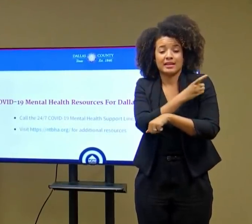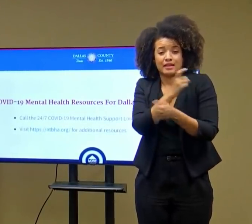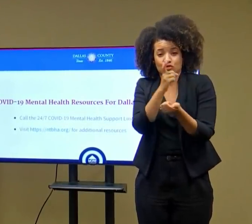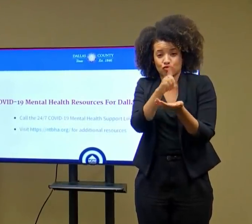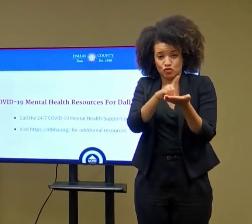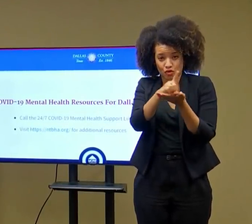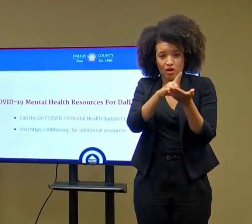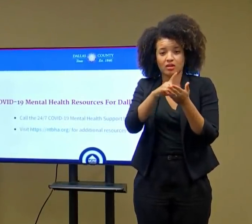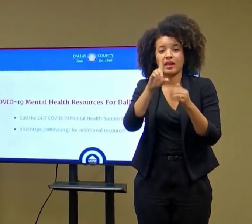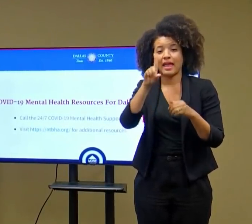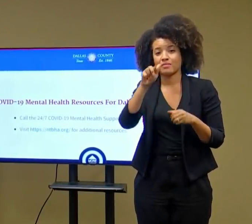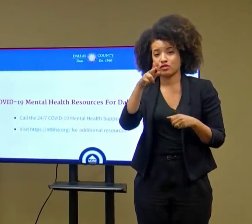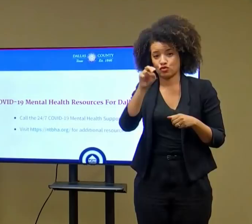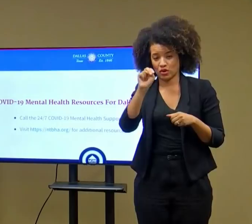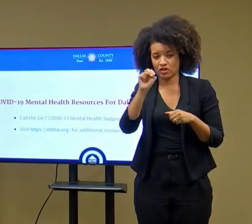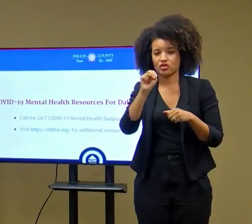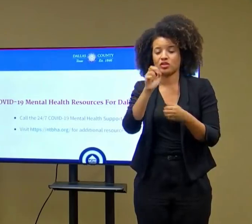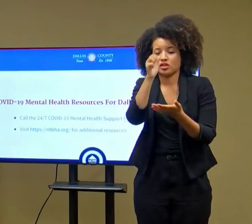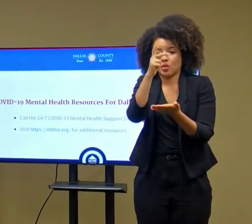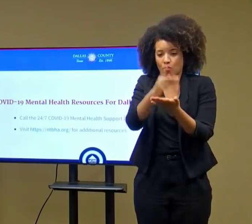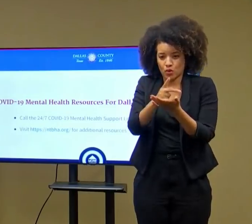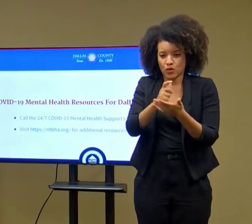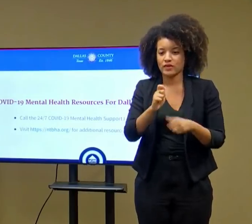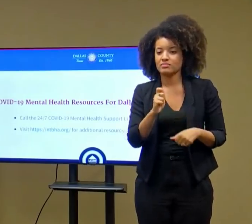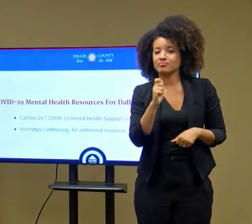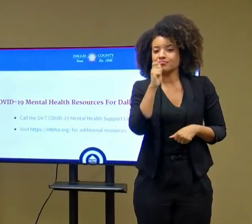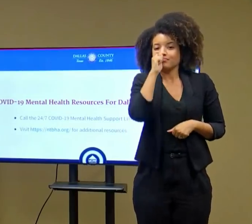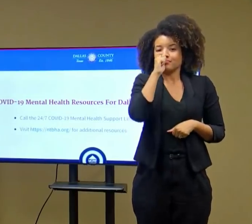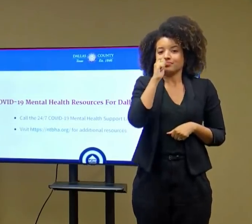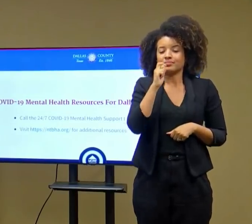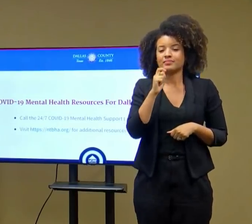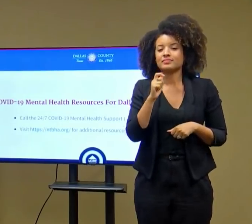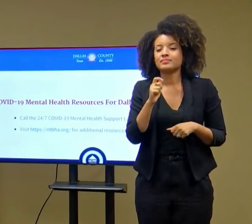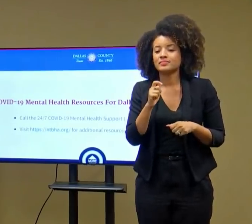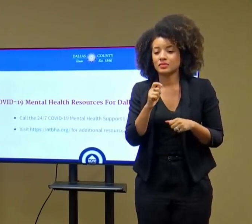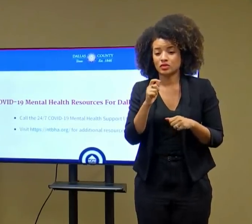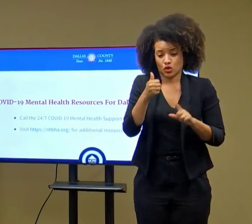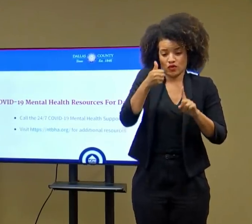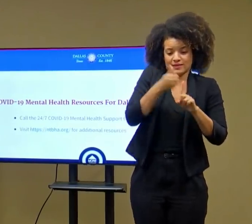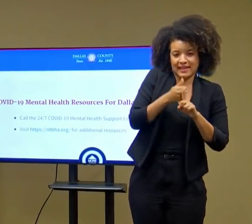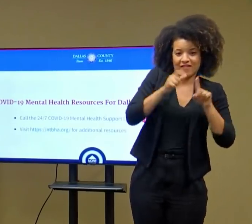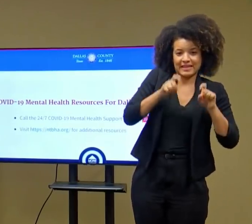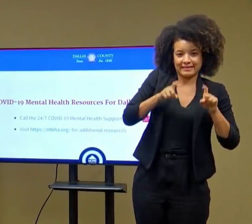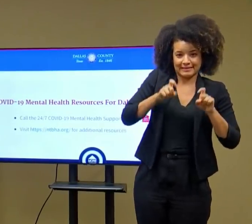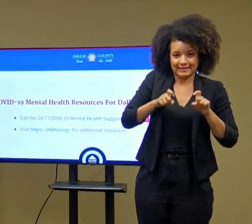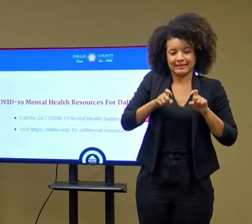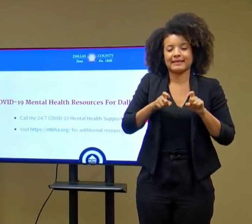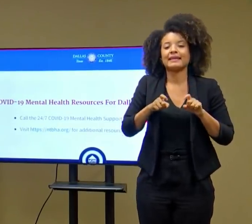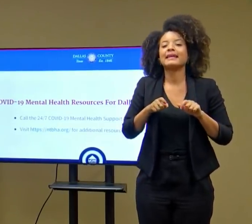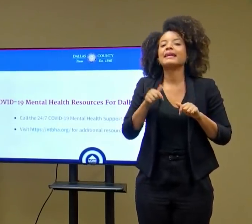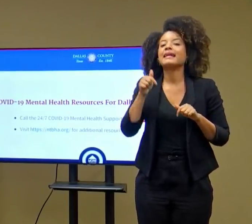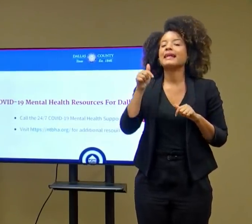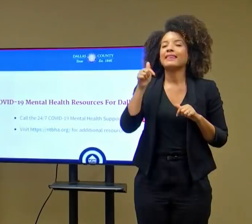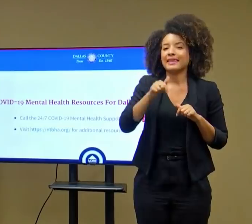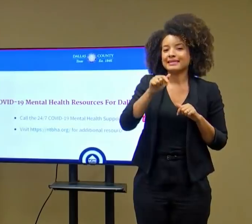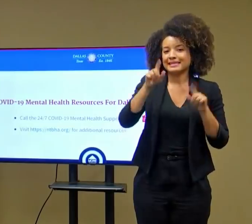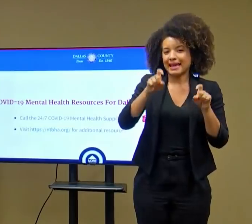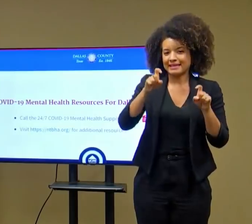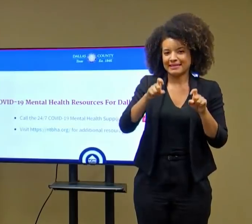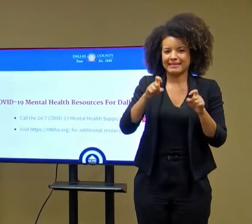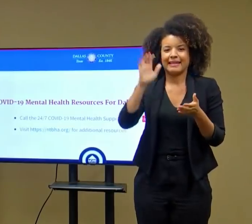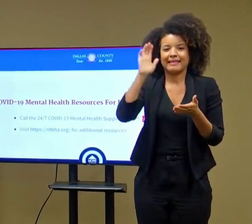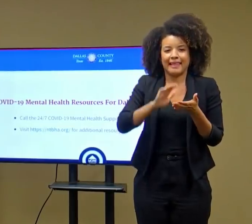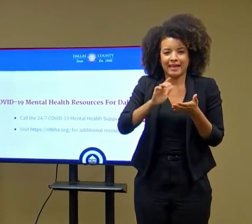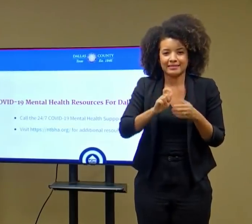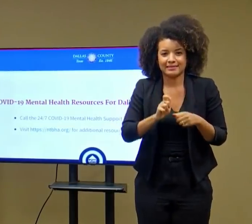nasal self-swab method for use in testing patients for the novel coronavirus. This testing method is less